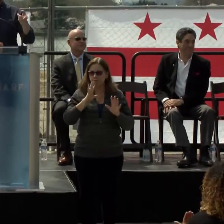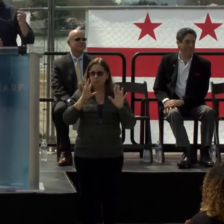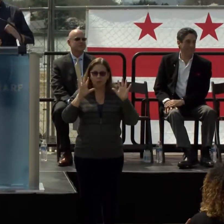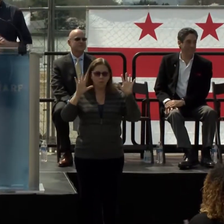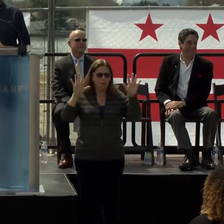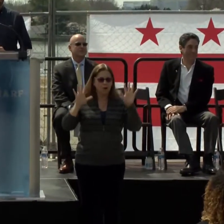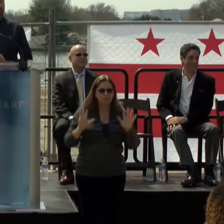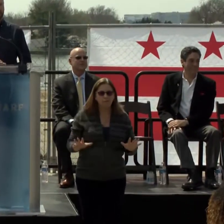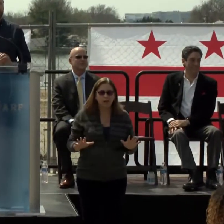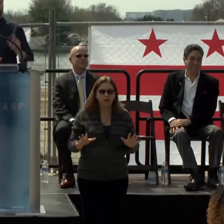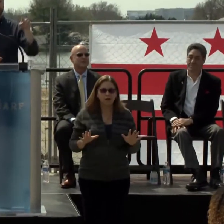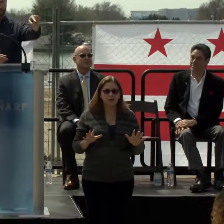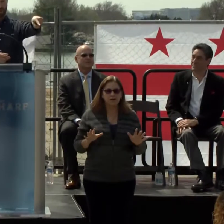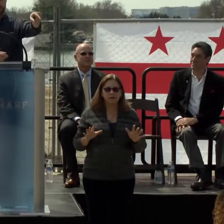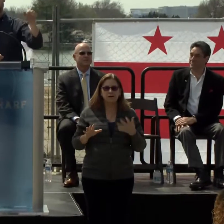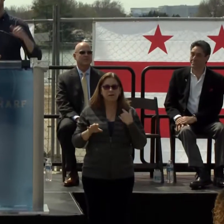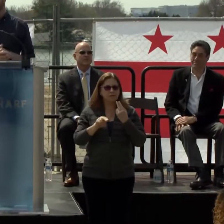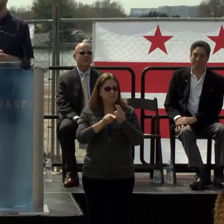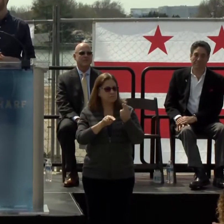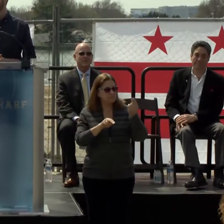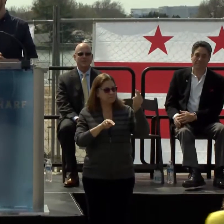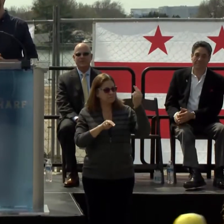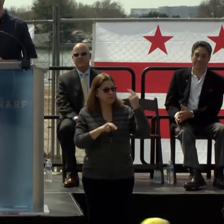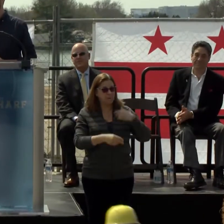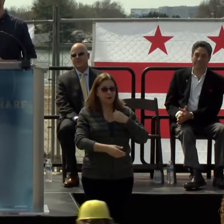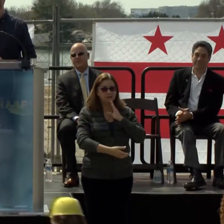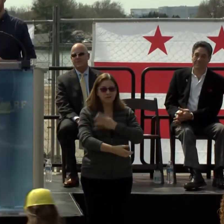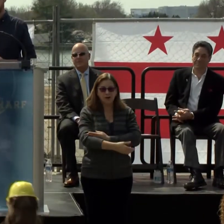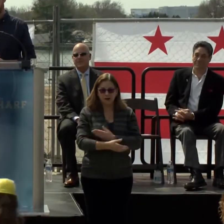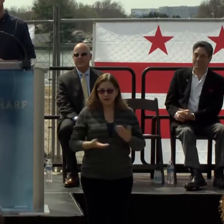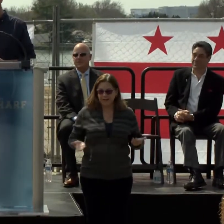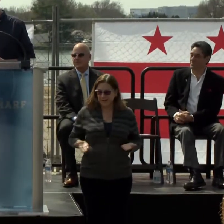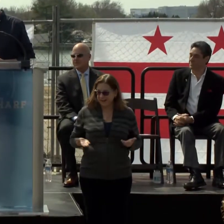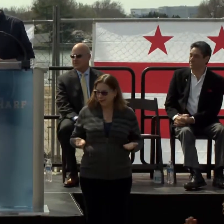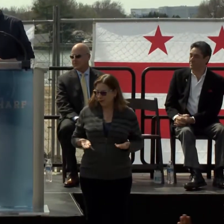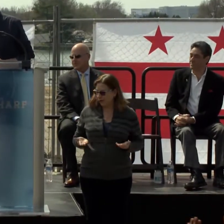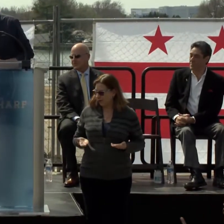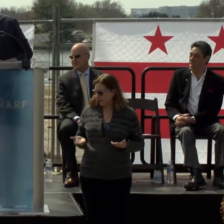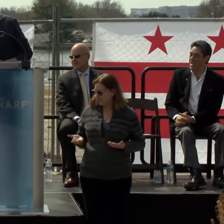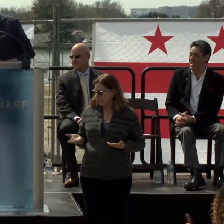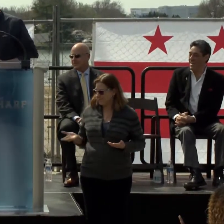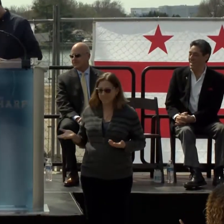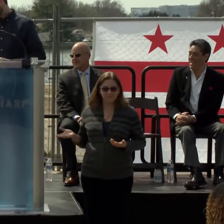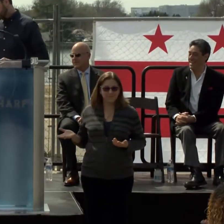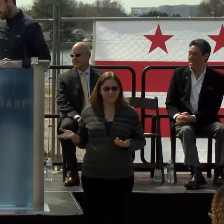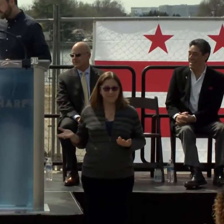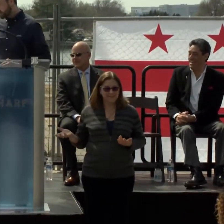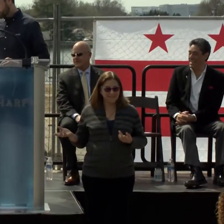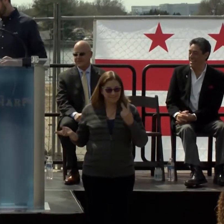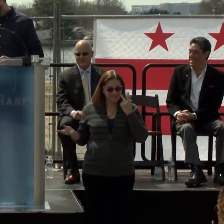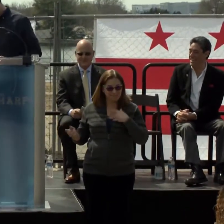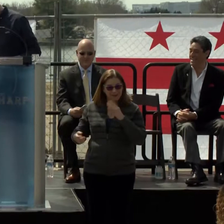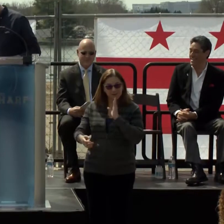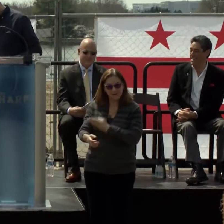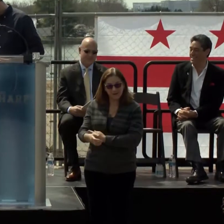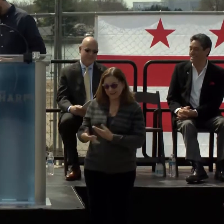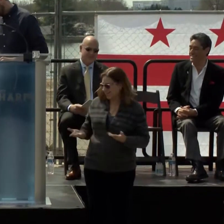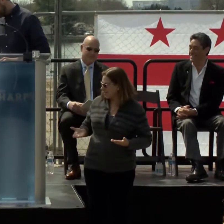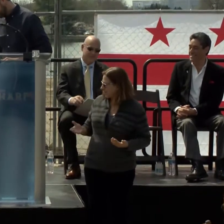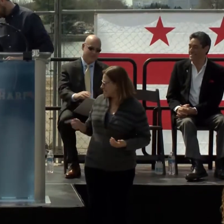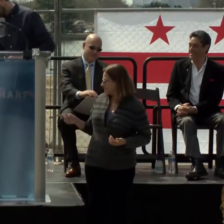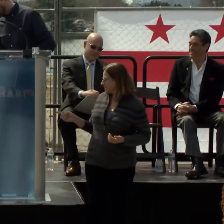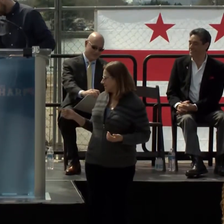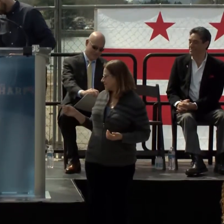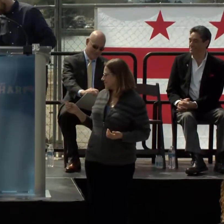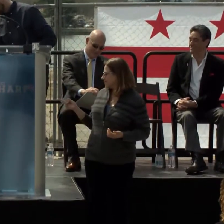thinking back about the time my daughter, Cora, is here with me as well, Ms. Mayor, so it's nice to be able to... Oh, she's coming up. And so you can come on